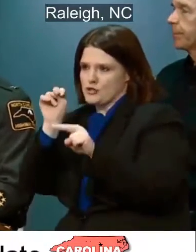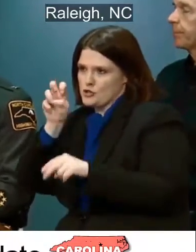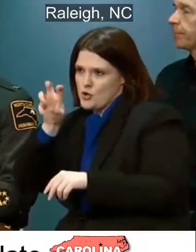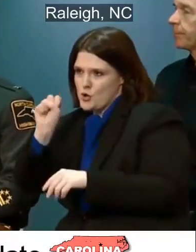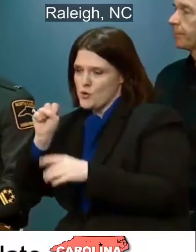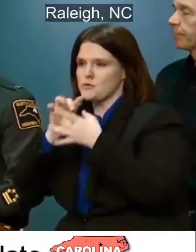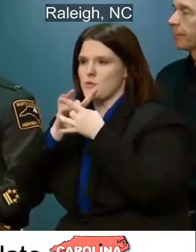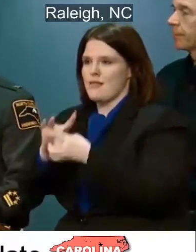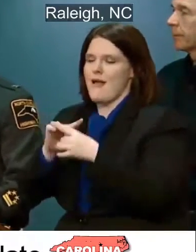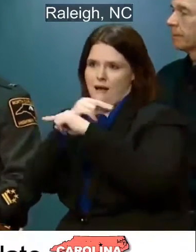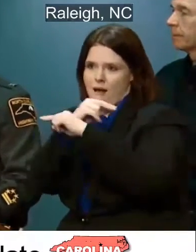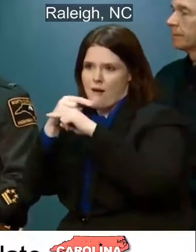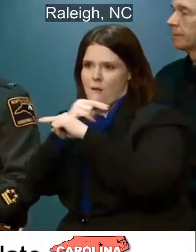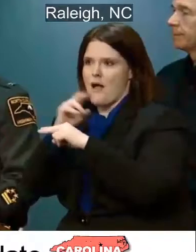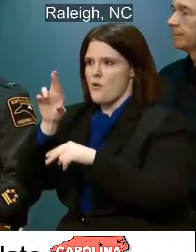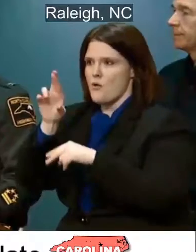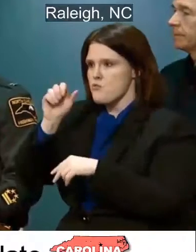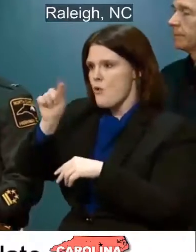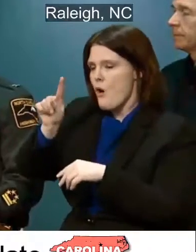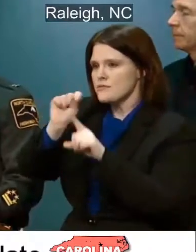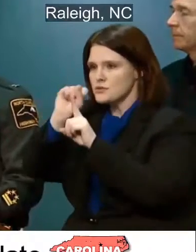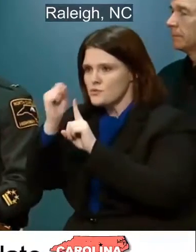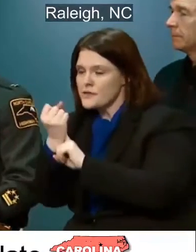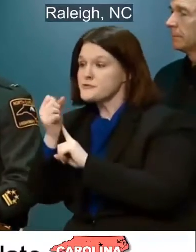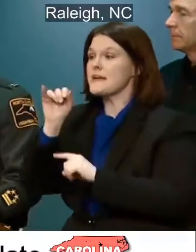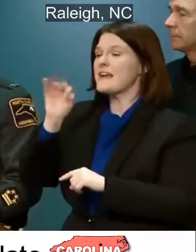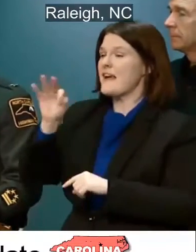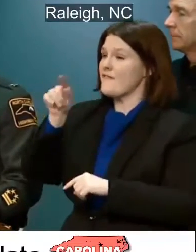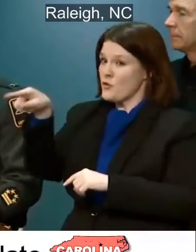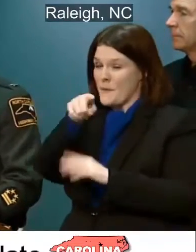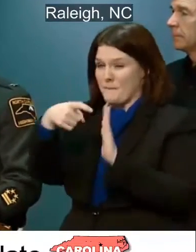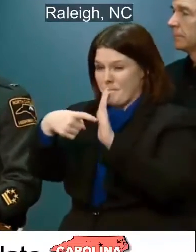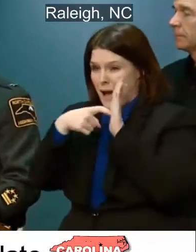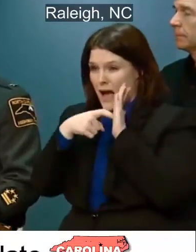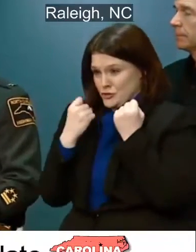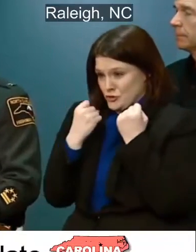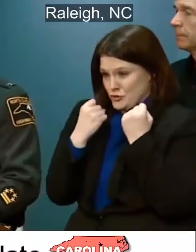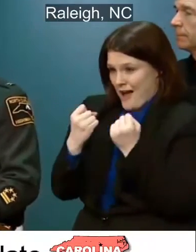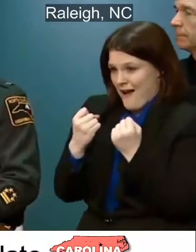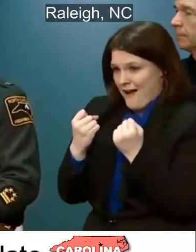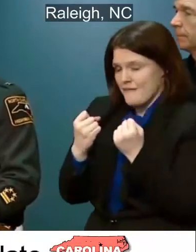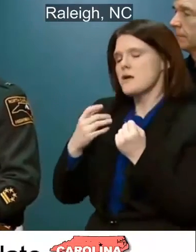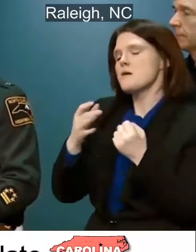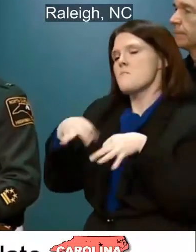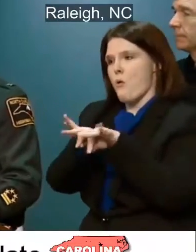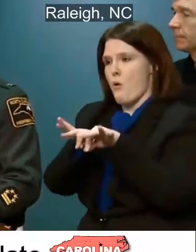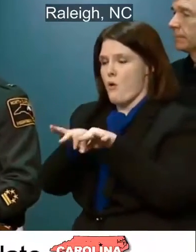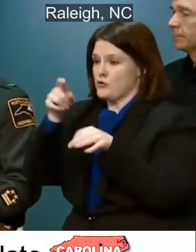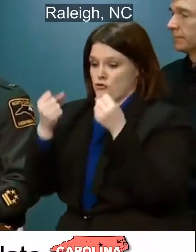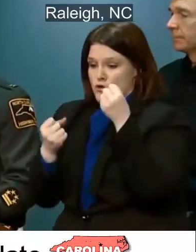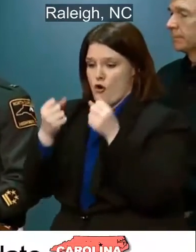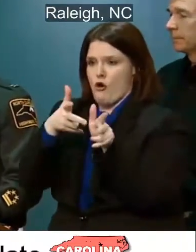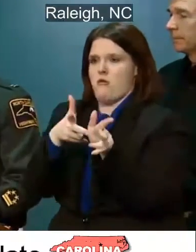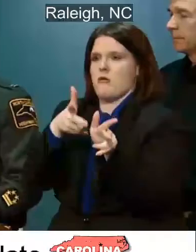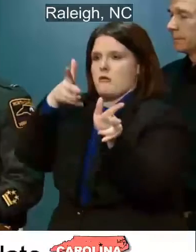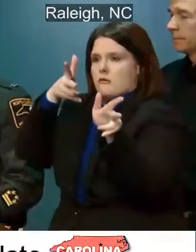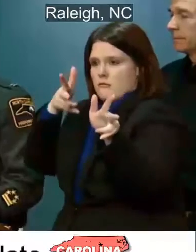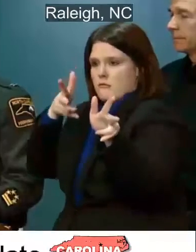conditions throughout the day. If you must go out on the roadways, please make sure you increase your following